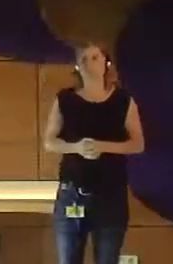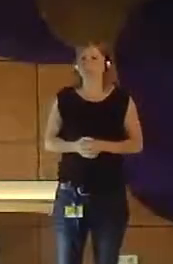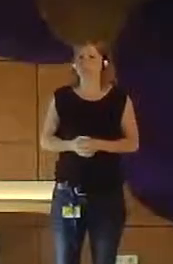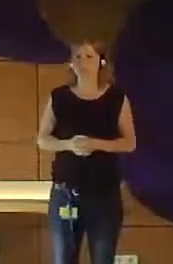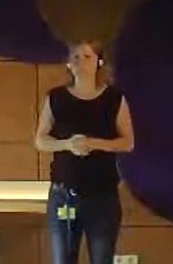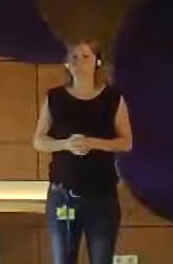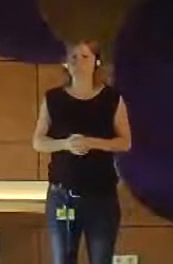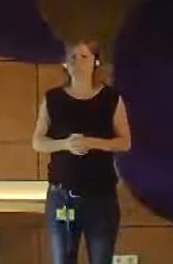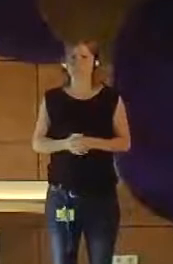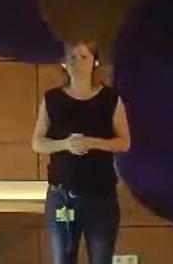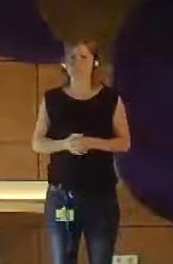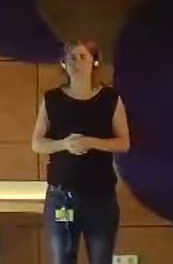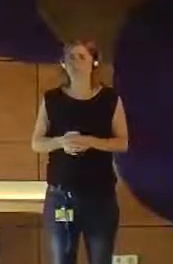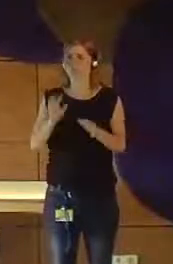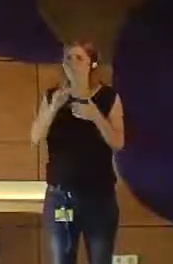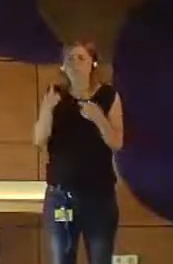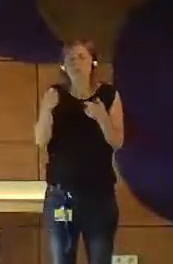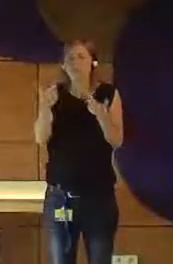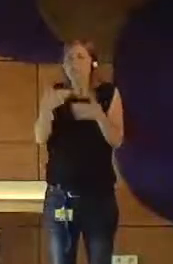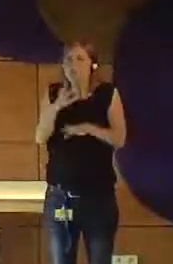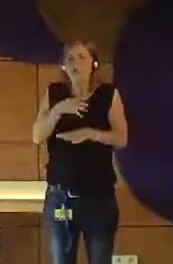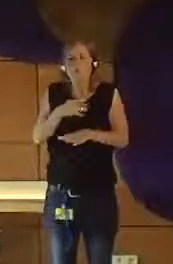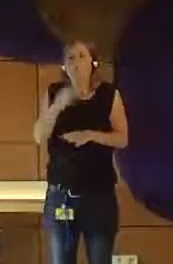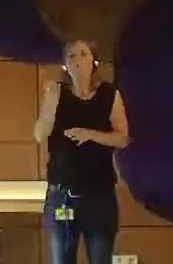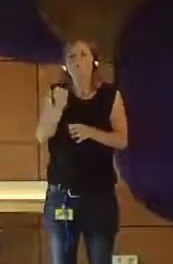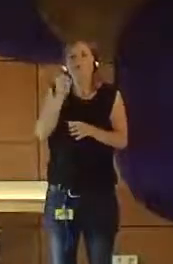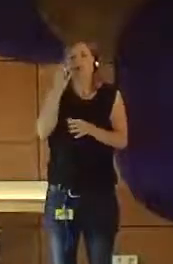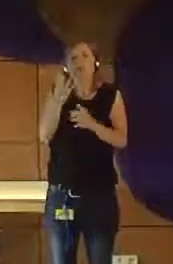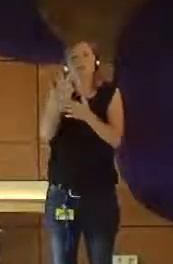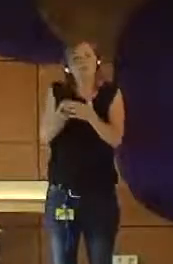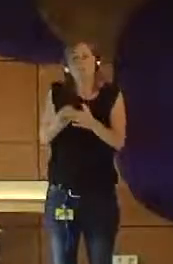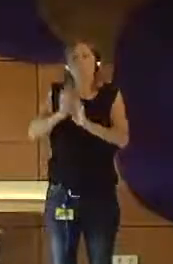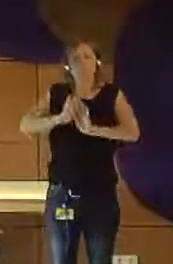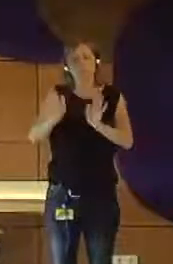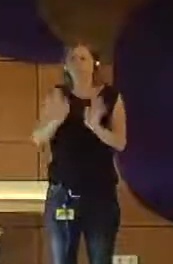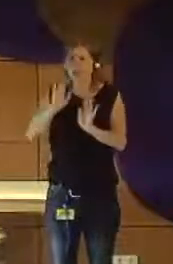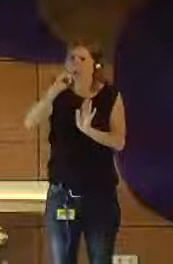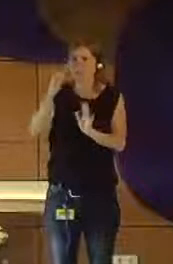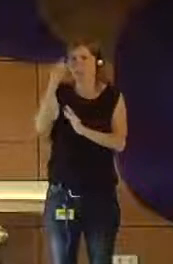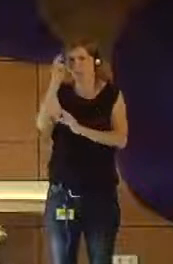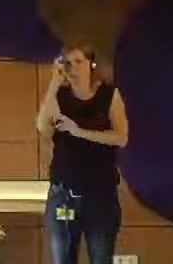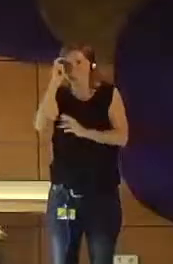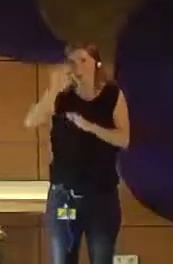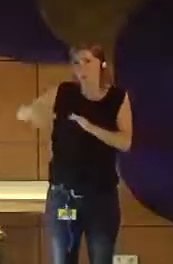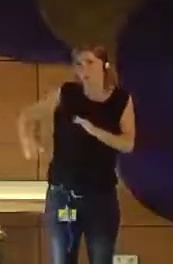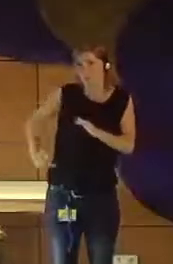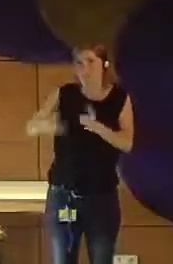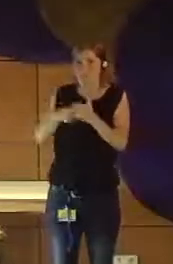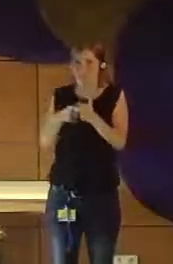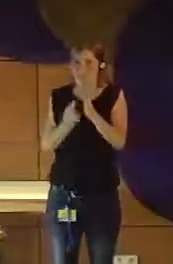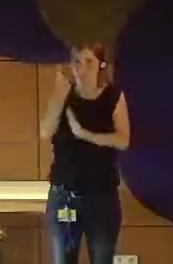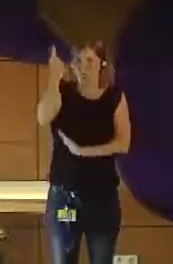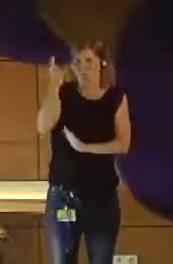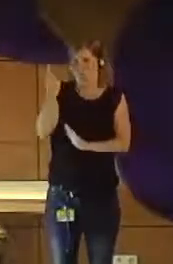That it's only that I'm a little bit concerned about the rising of the liver. Yeah. It depends levels. how abnormal they